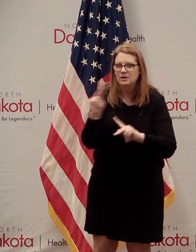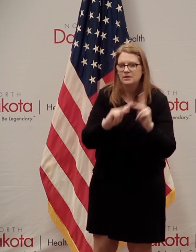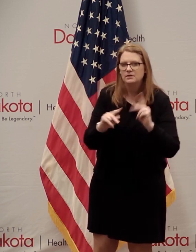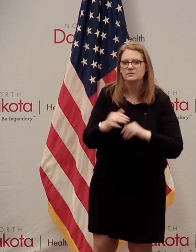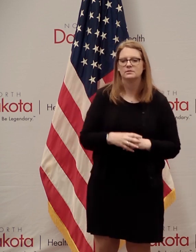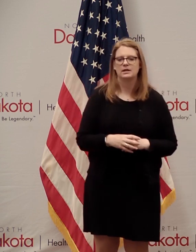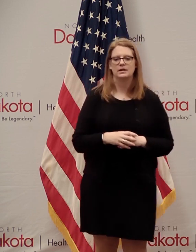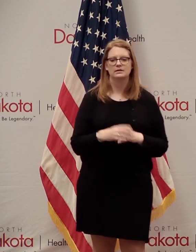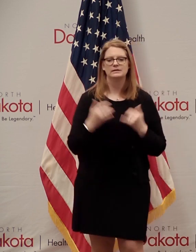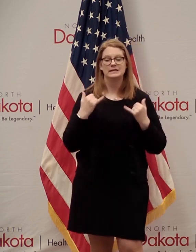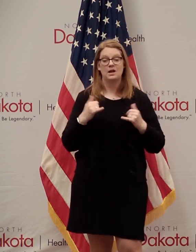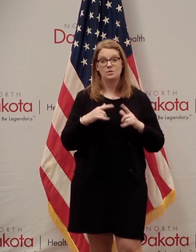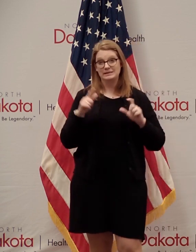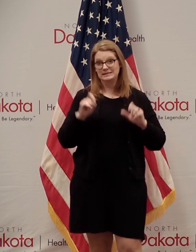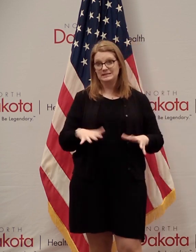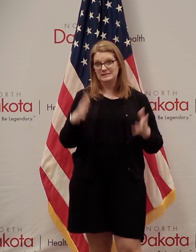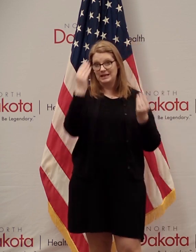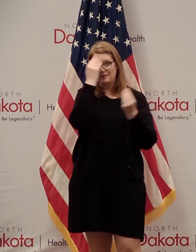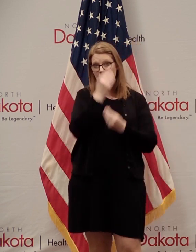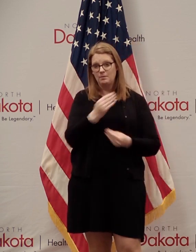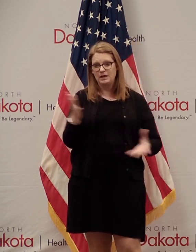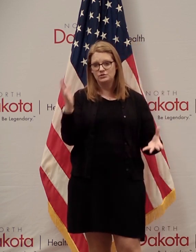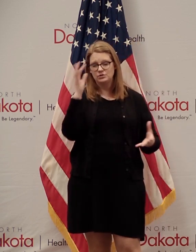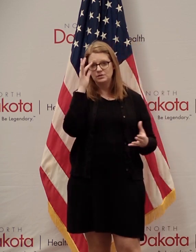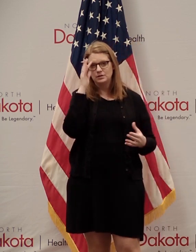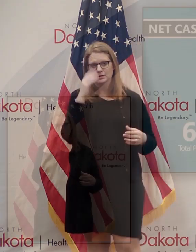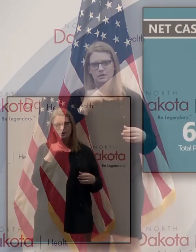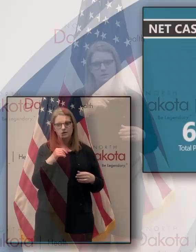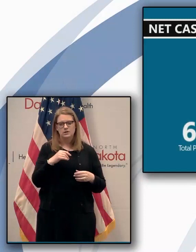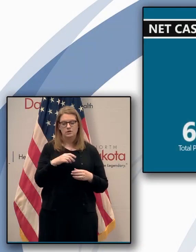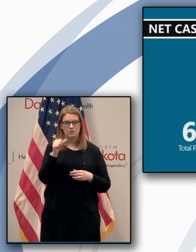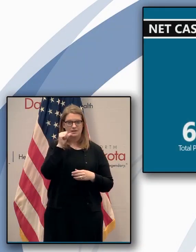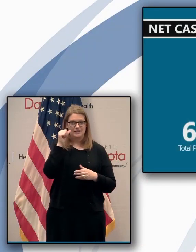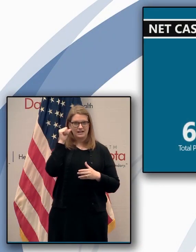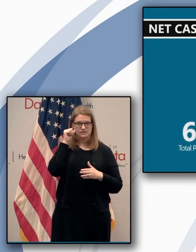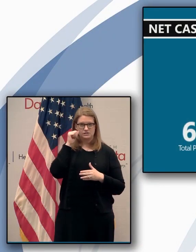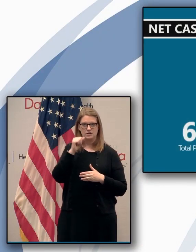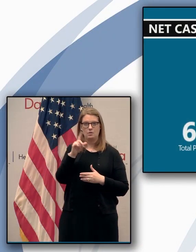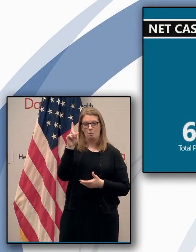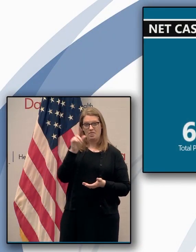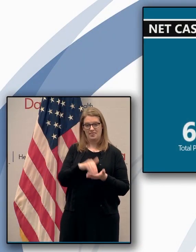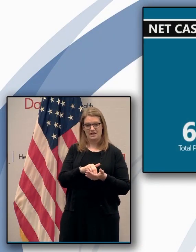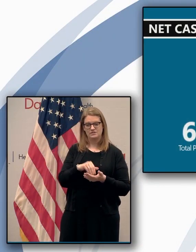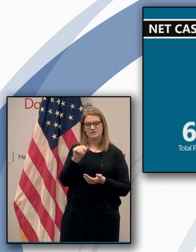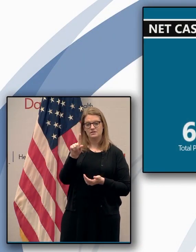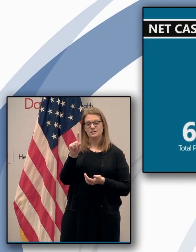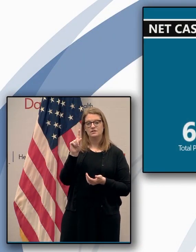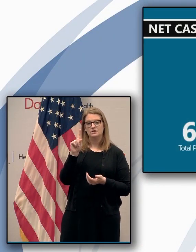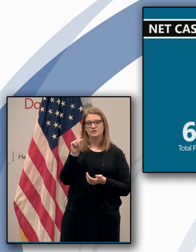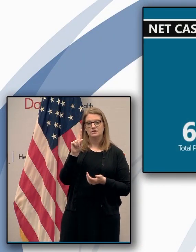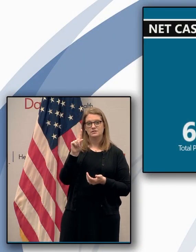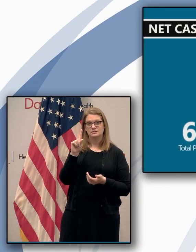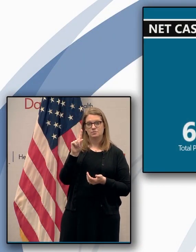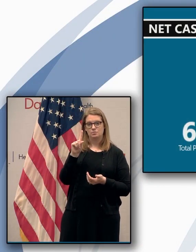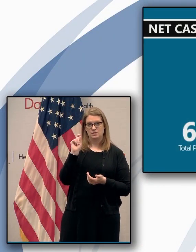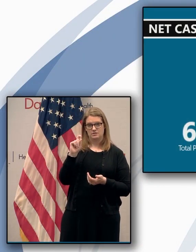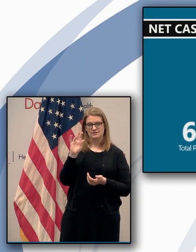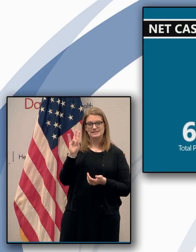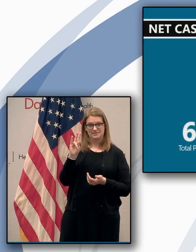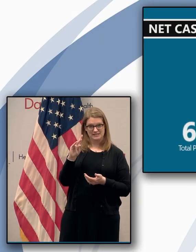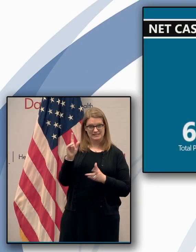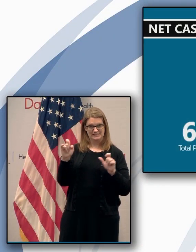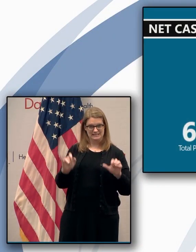data. Again, with that big surge that we had yesterday of 1,117 tests, we